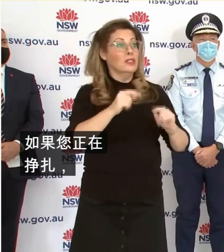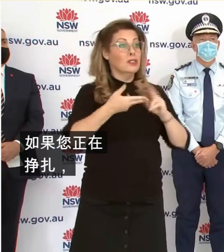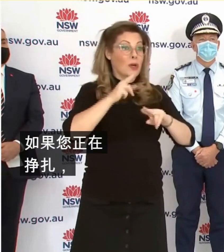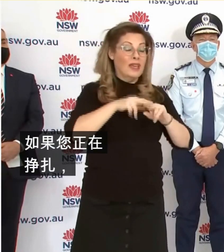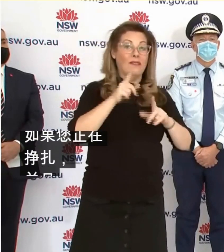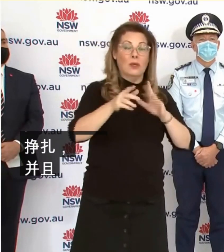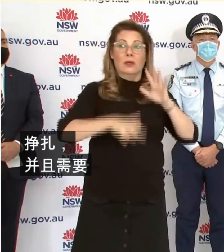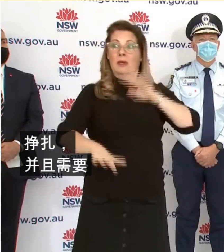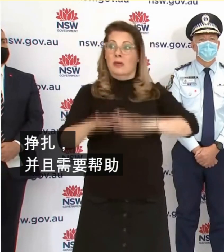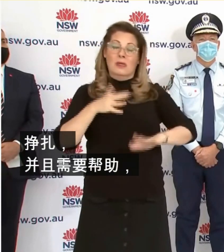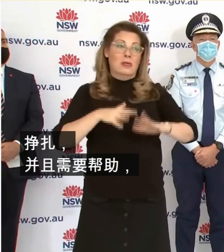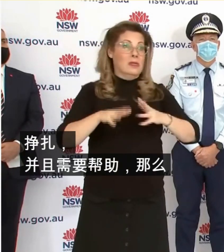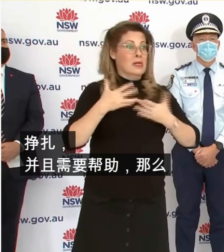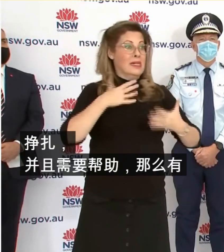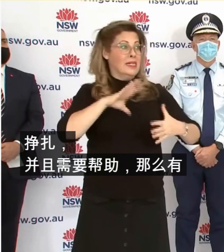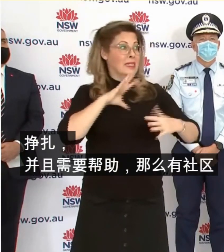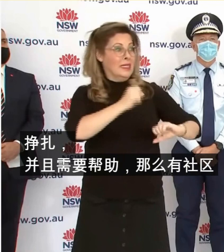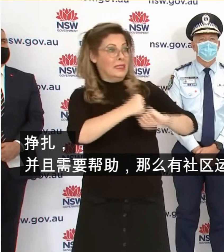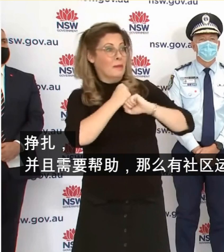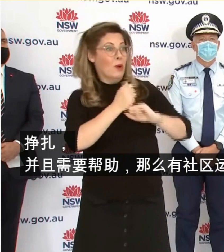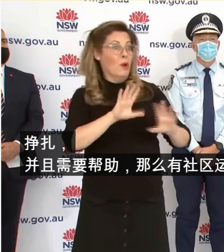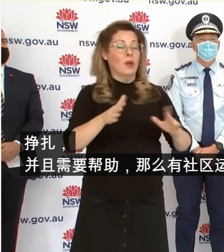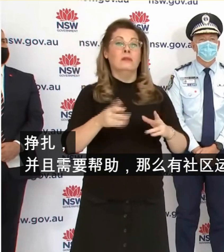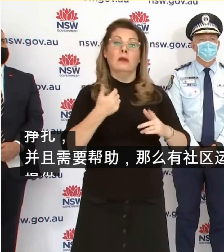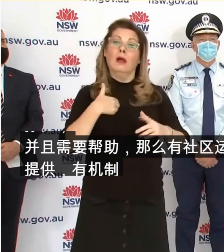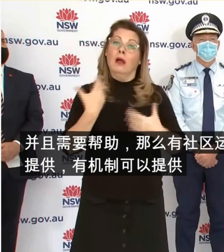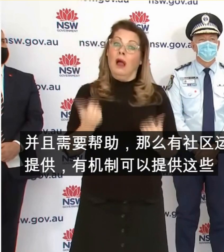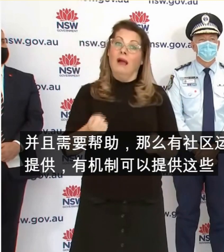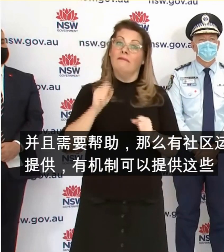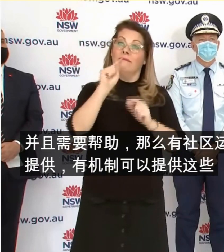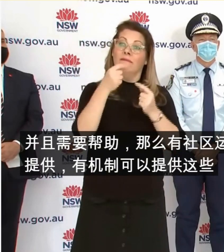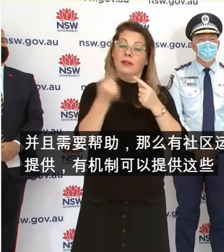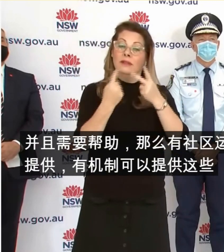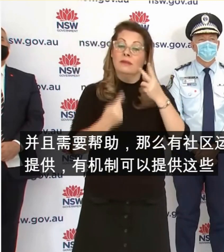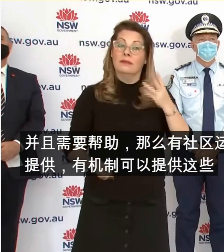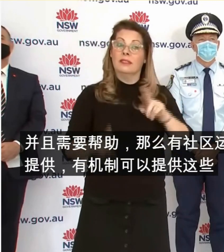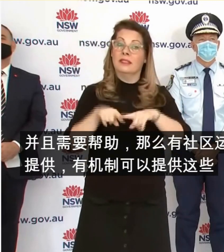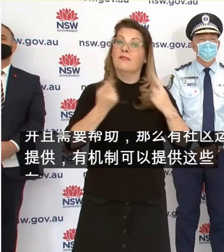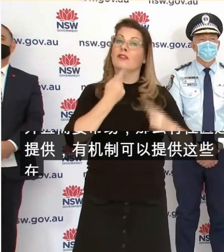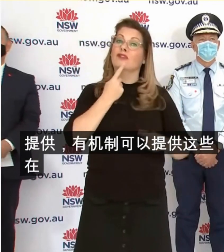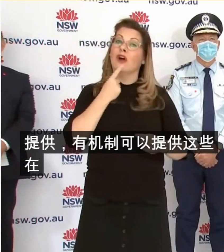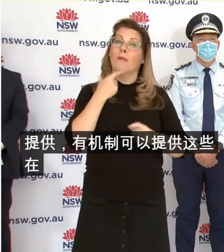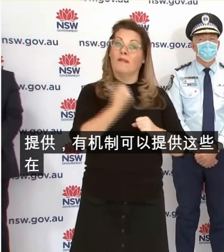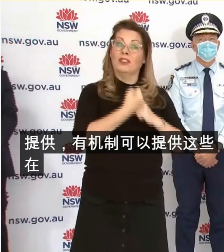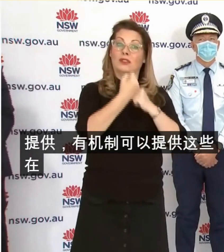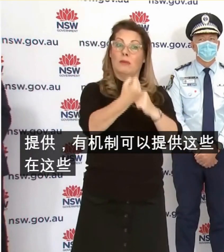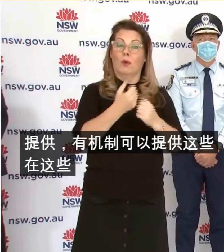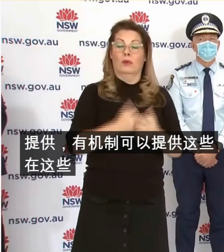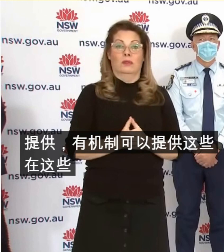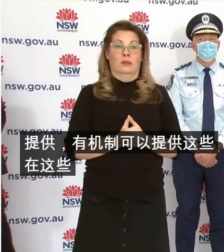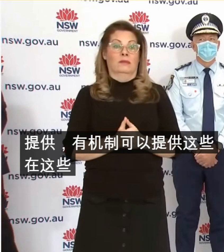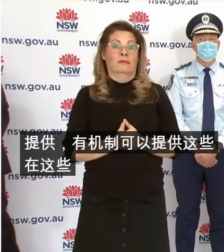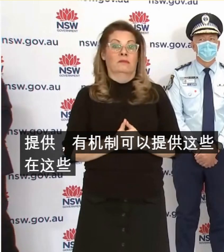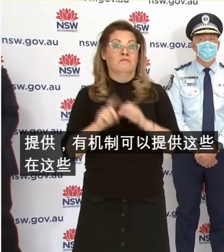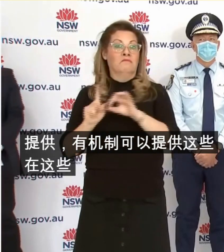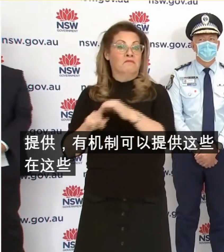if you're struggling and you need help. There is mechanisms to provide that help. People are looking for to get on top